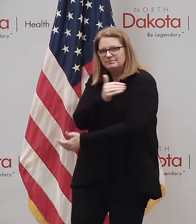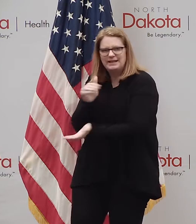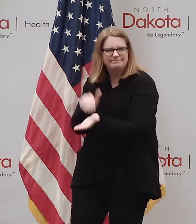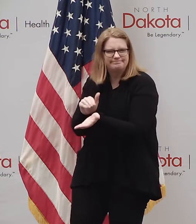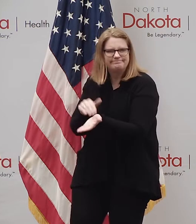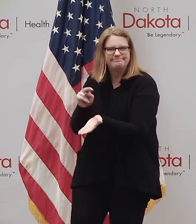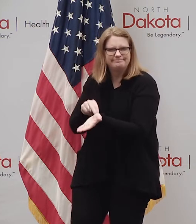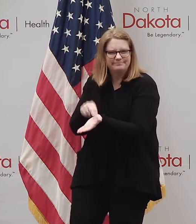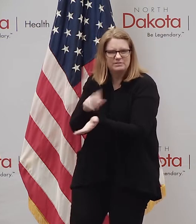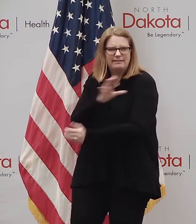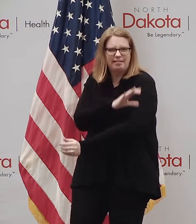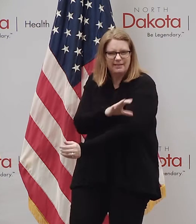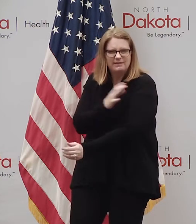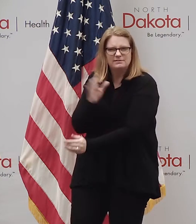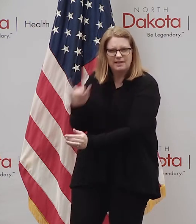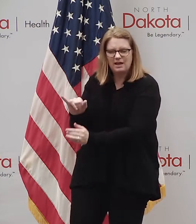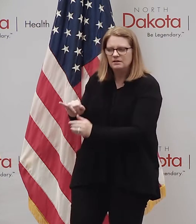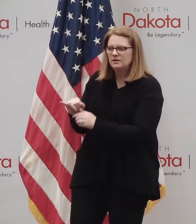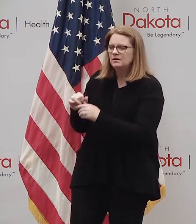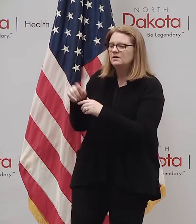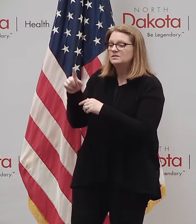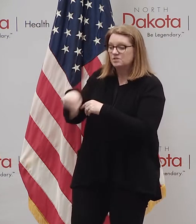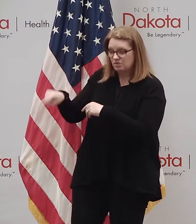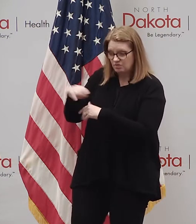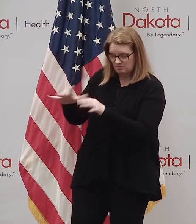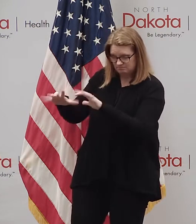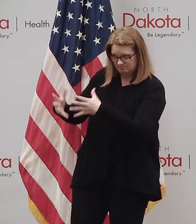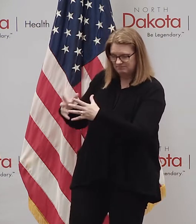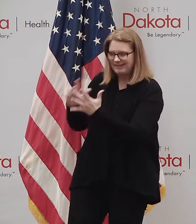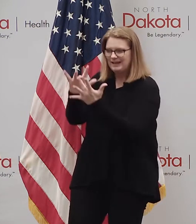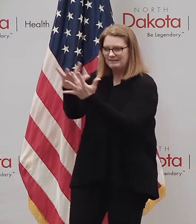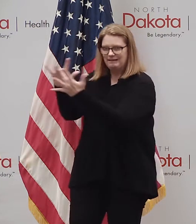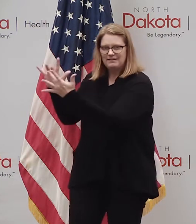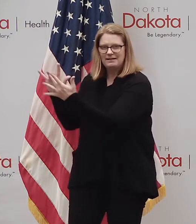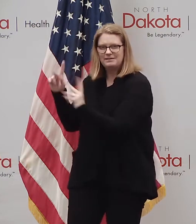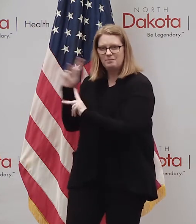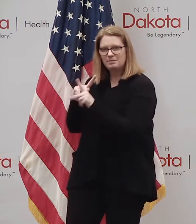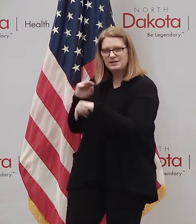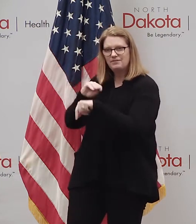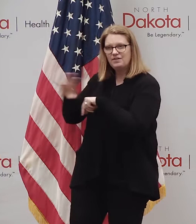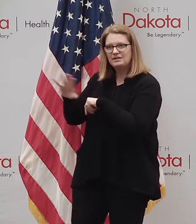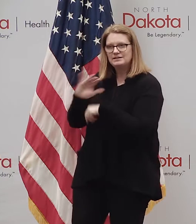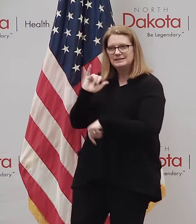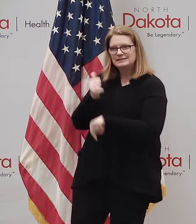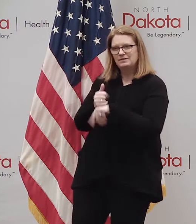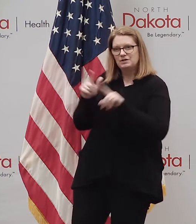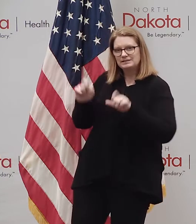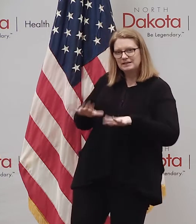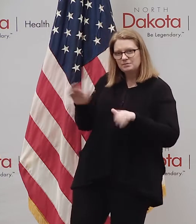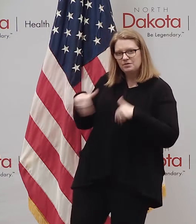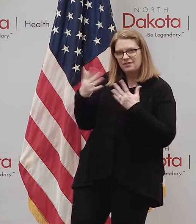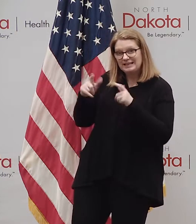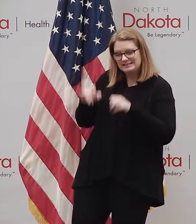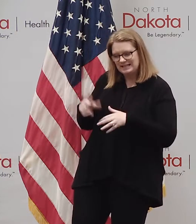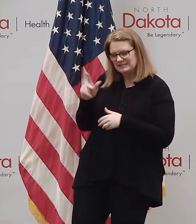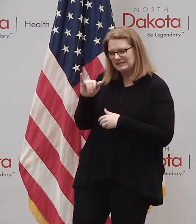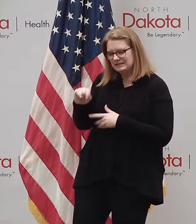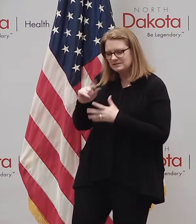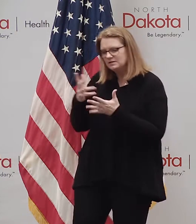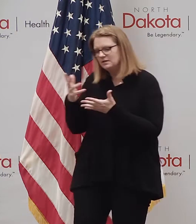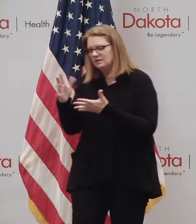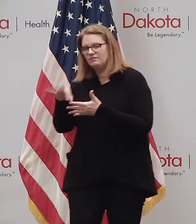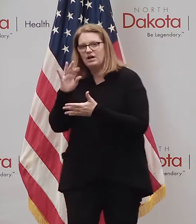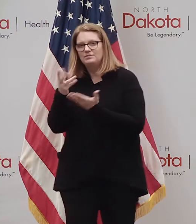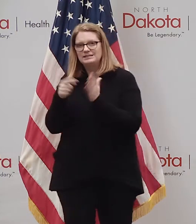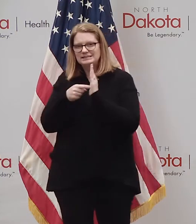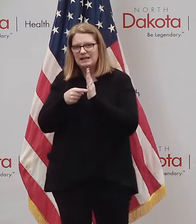medical providers contacted the individuals that were affected, arranged for retesting, delivered test kits, picked up samples, and